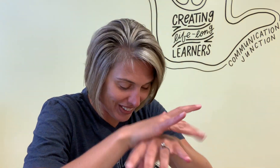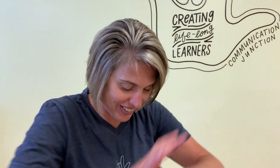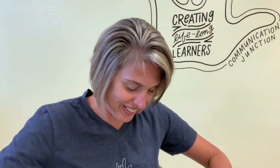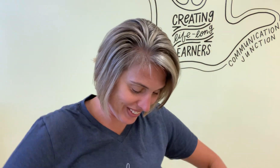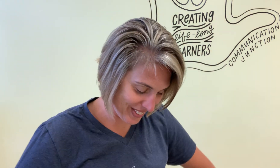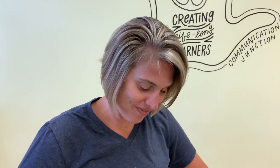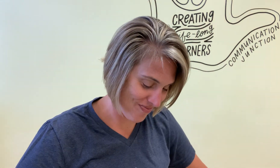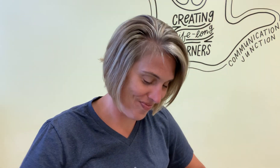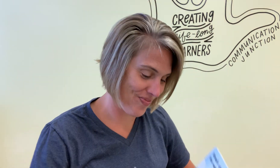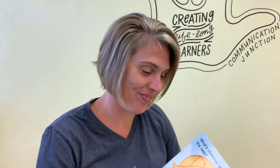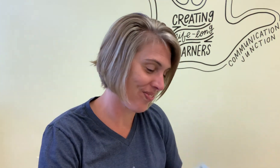spider.